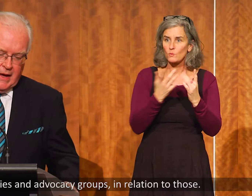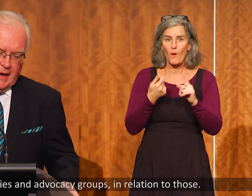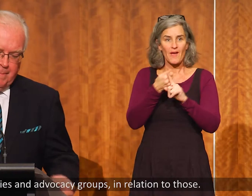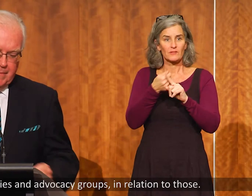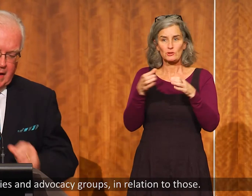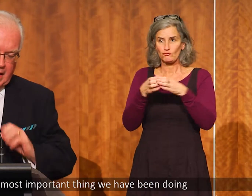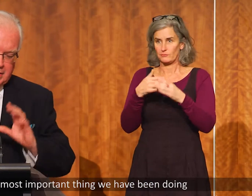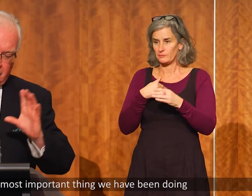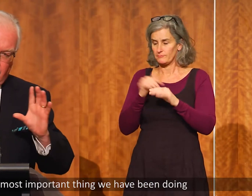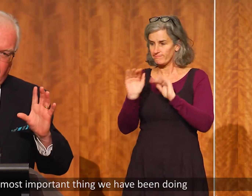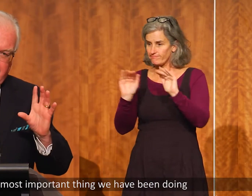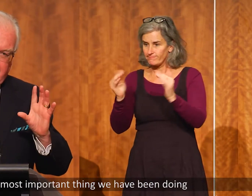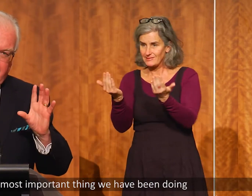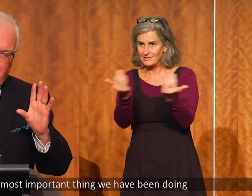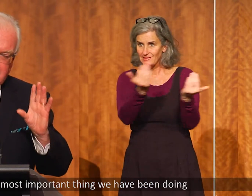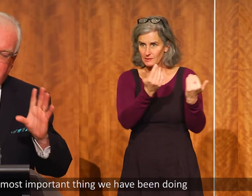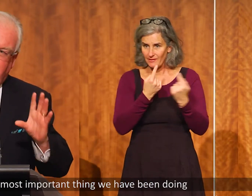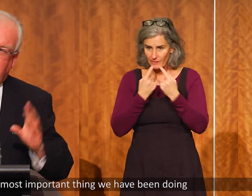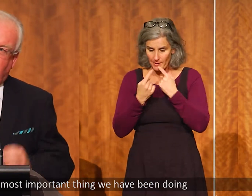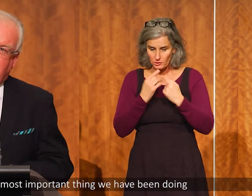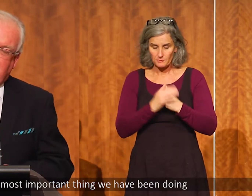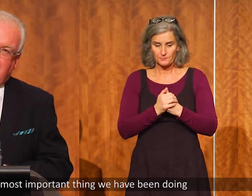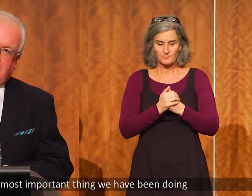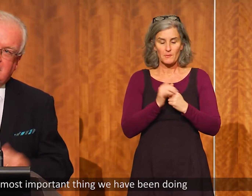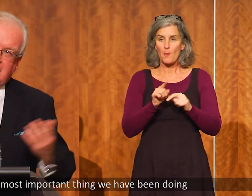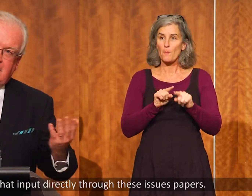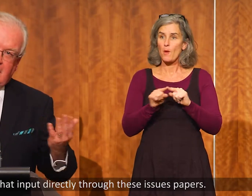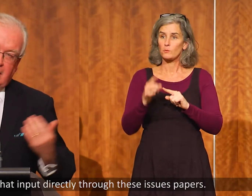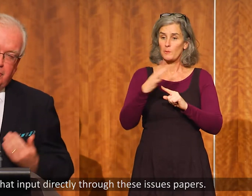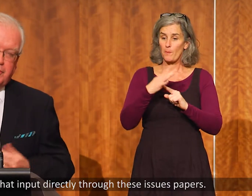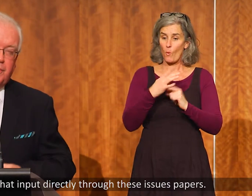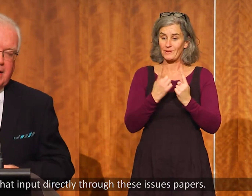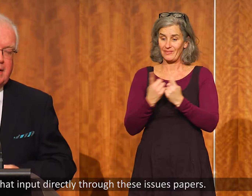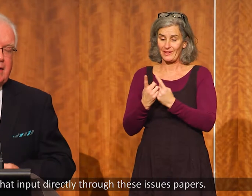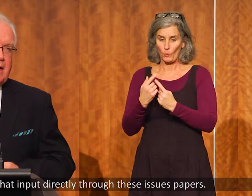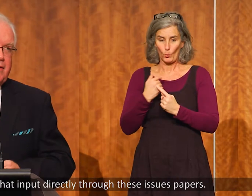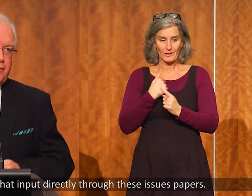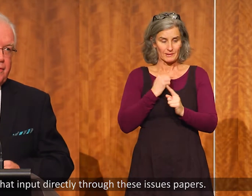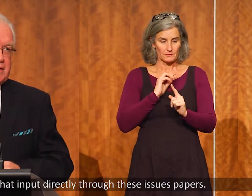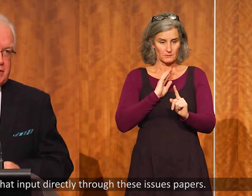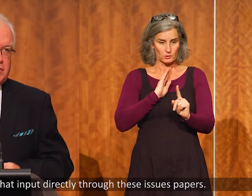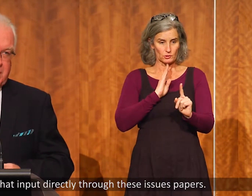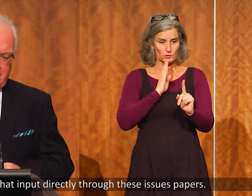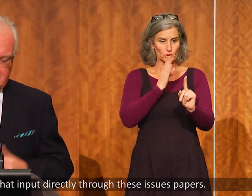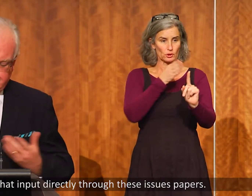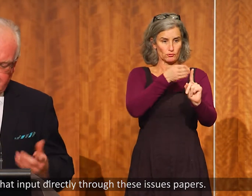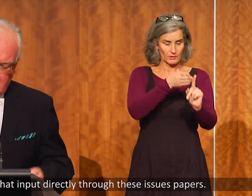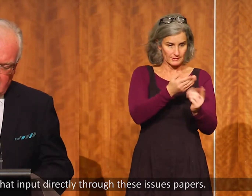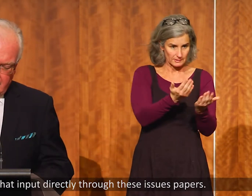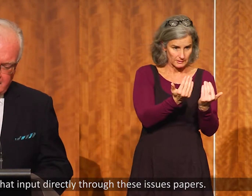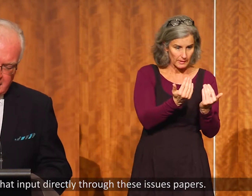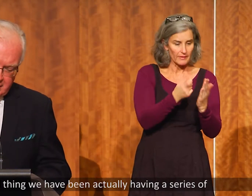those. And so the most important thing we've been doing is seeking that input directly through these issues